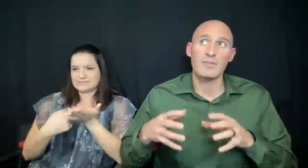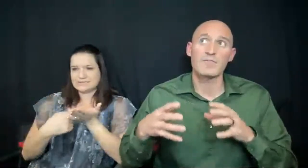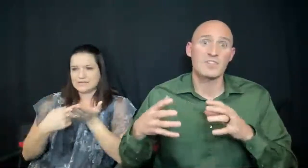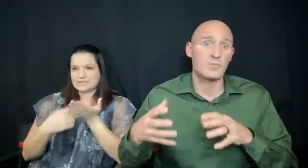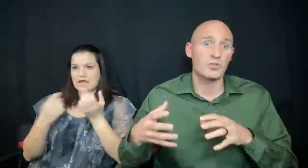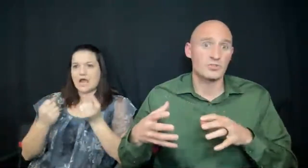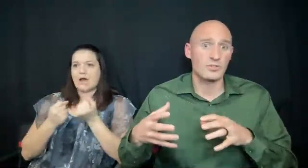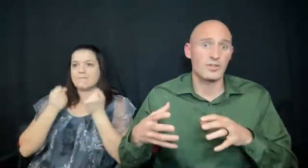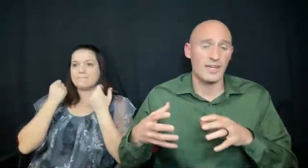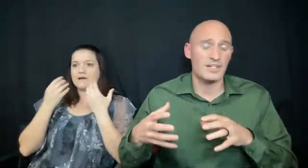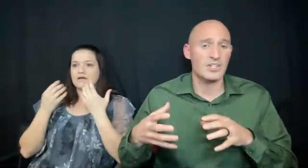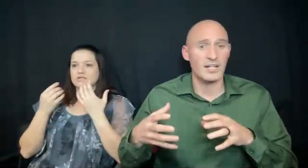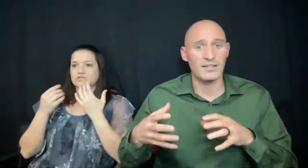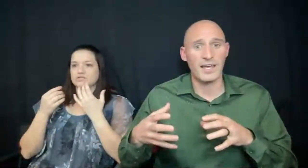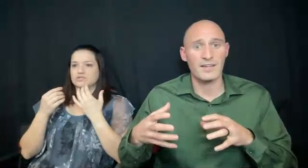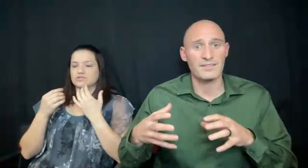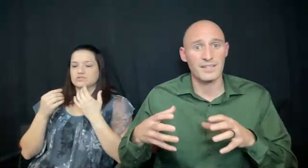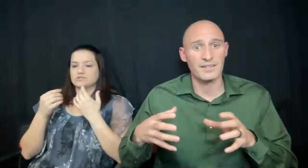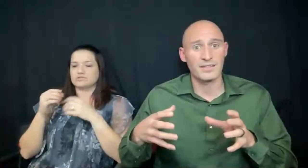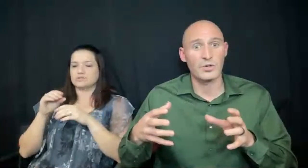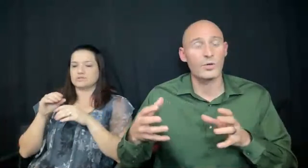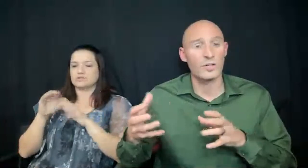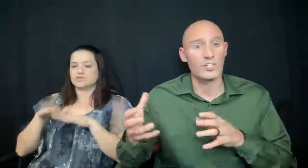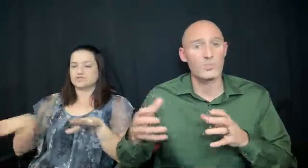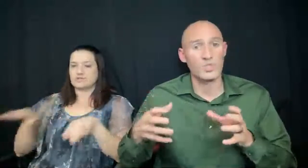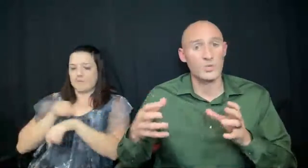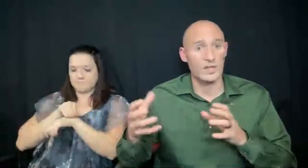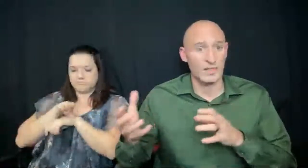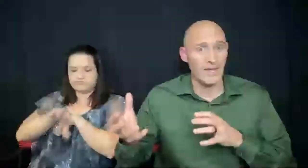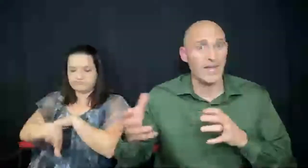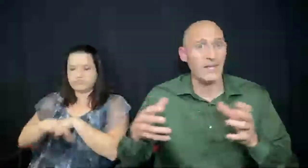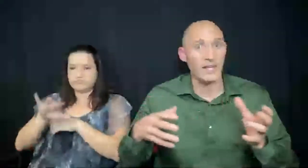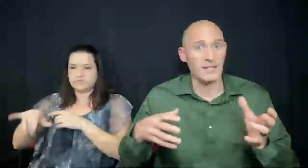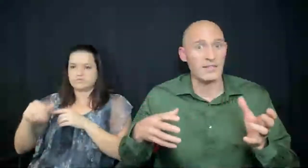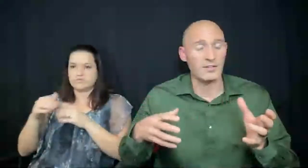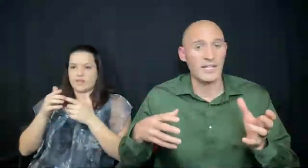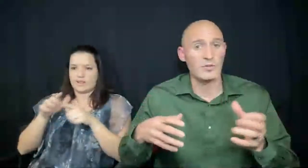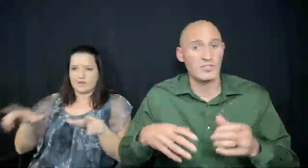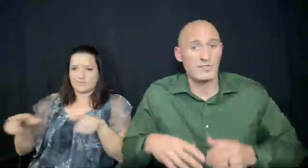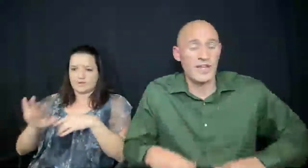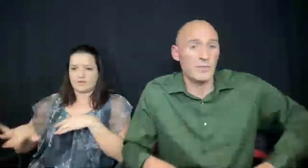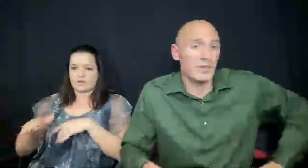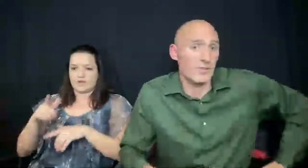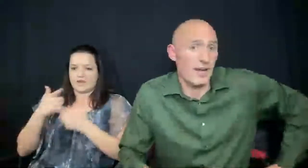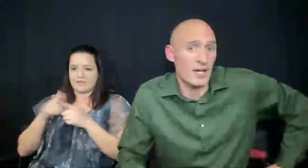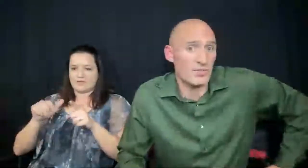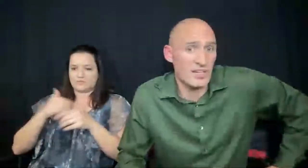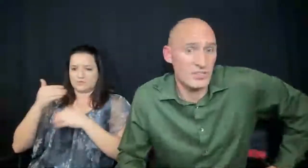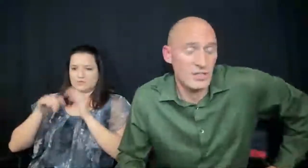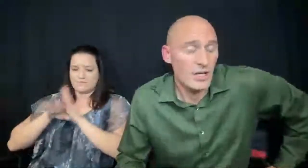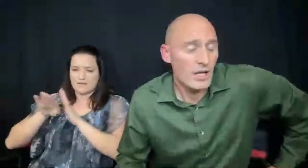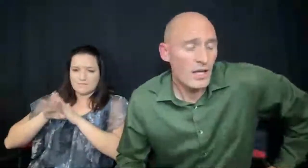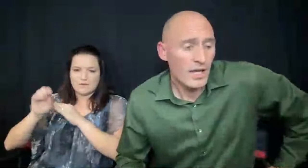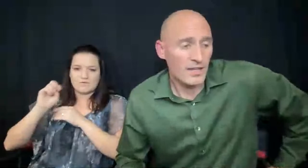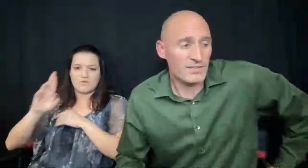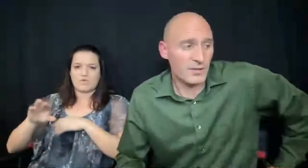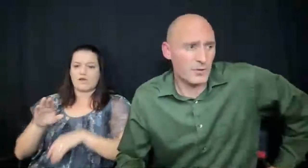of exposure that a child has and the correlation between that and their language development or their acquisition. And so